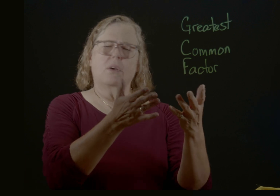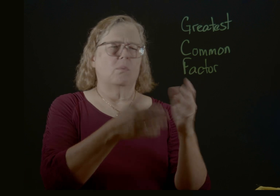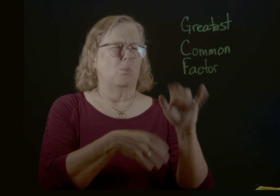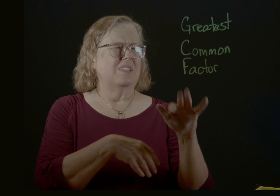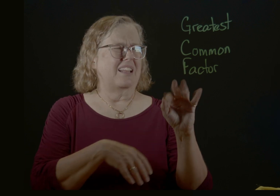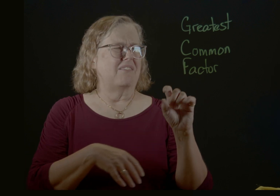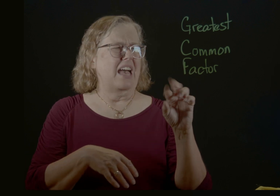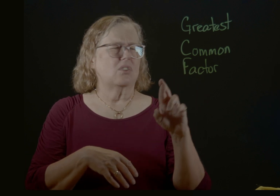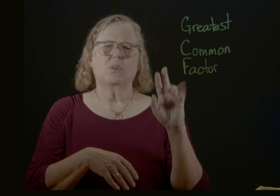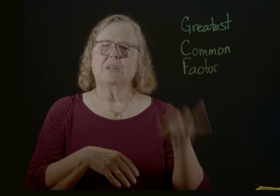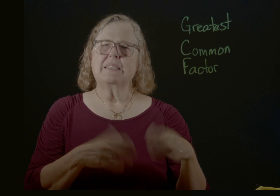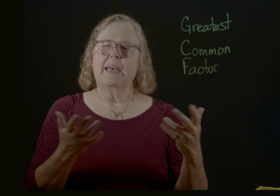Wait a minute. What's a factor?